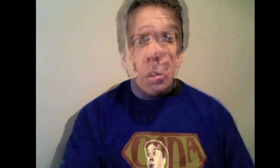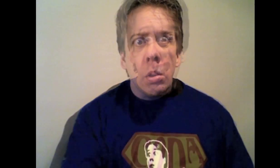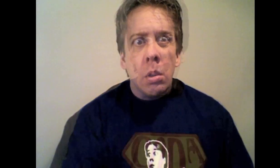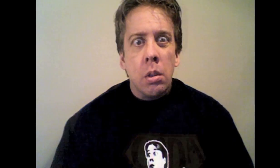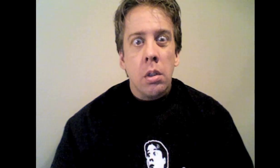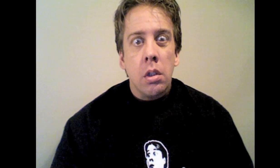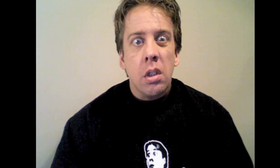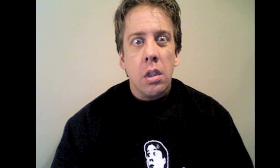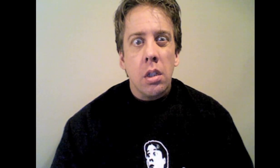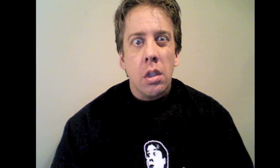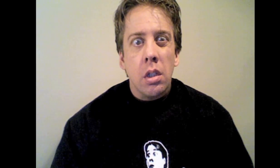Coda!